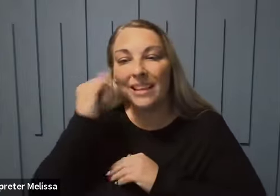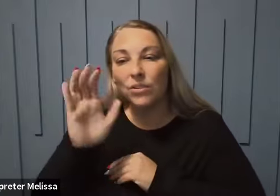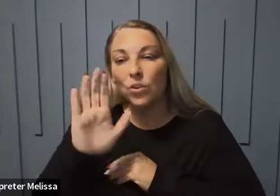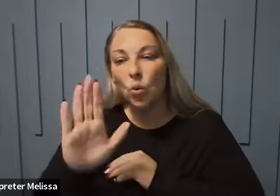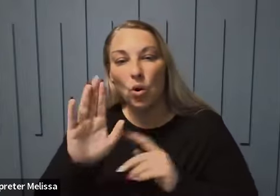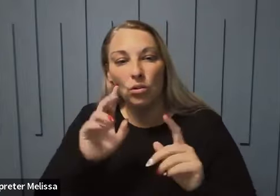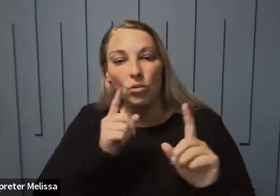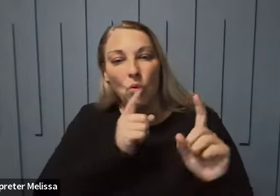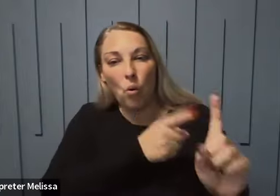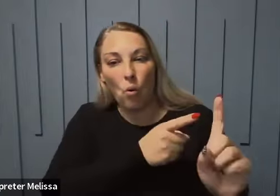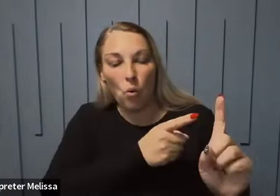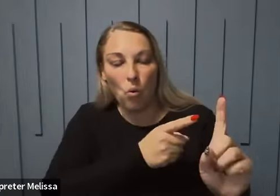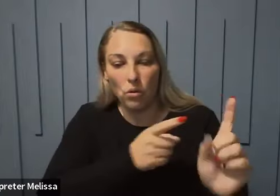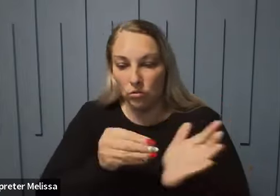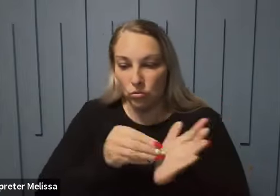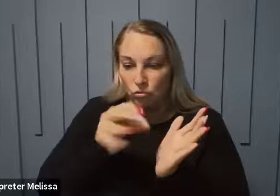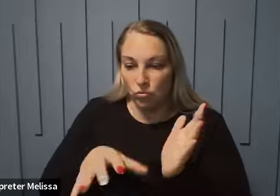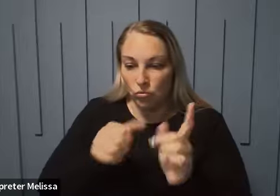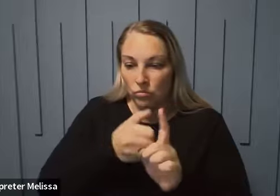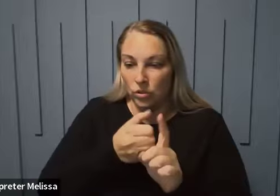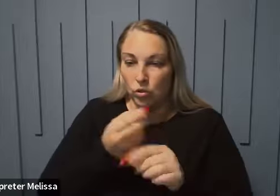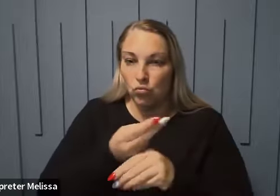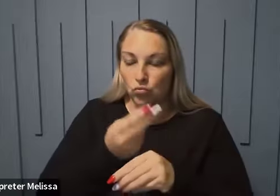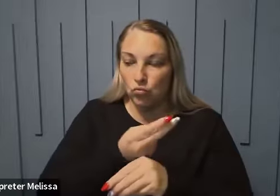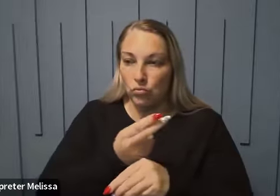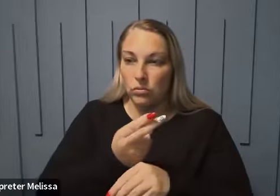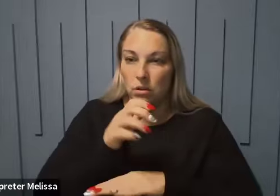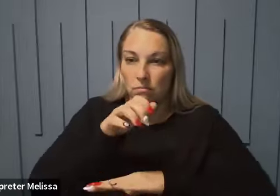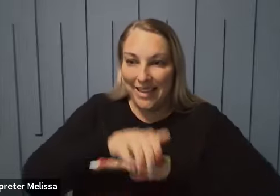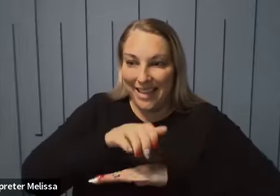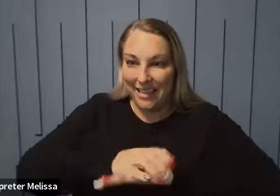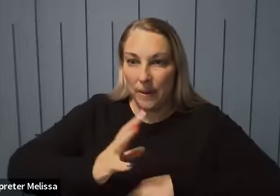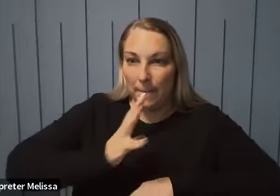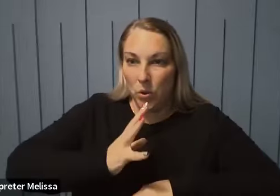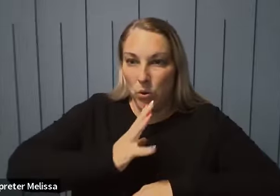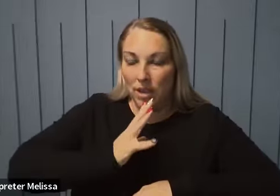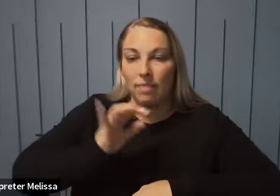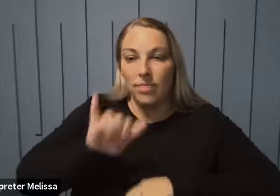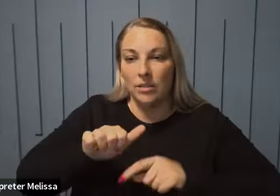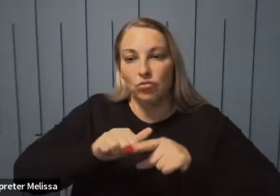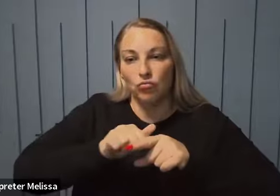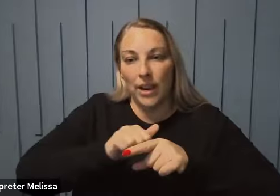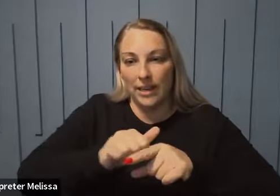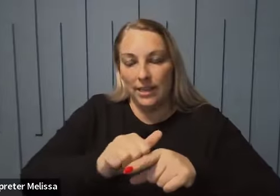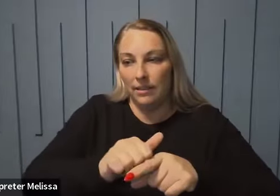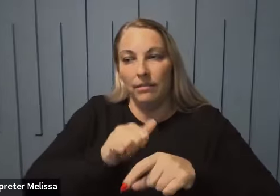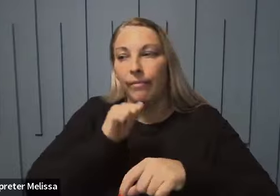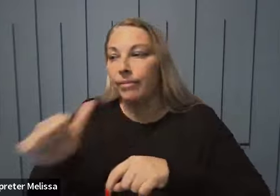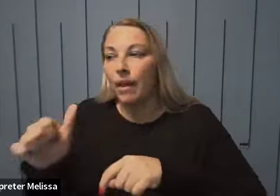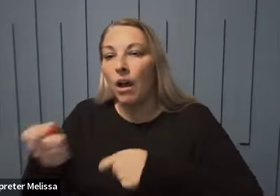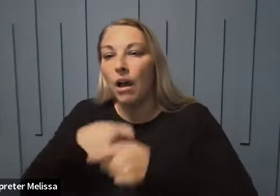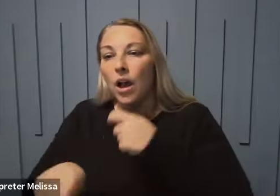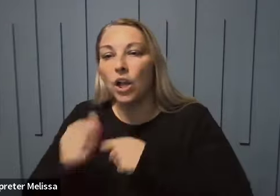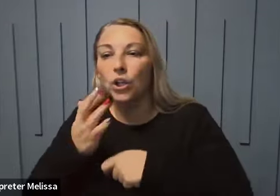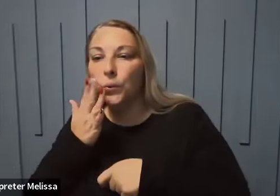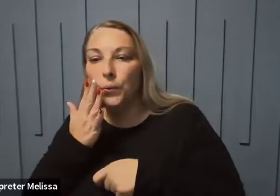learn to use spoken English and be articulate, that will require training. Cued speech is not the avenue all by